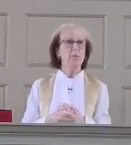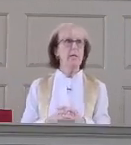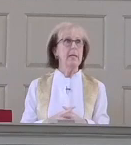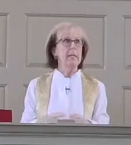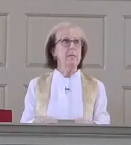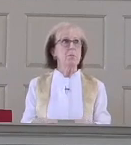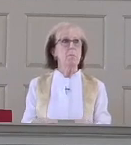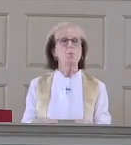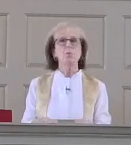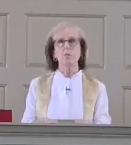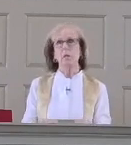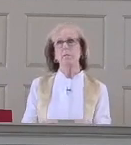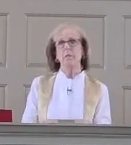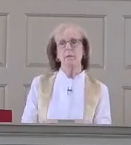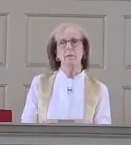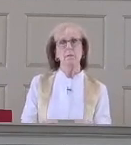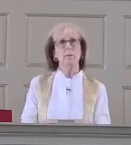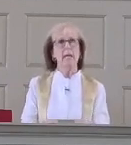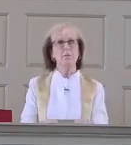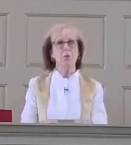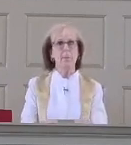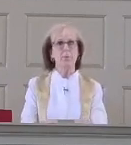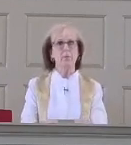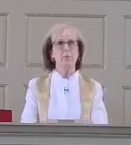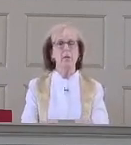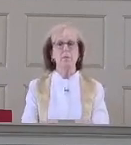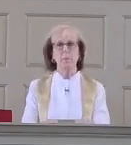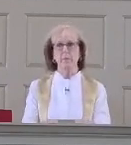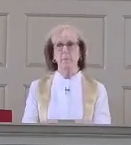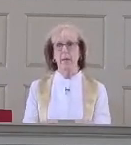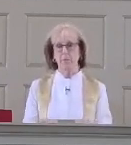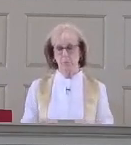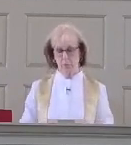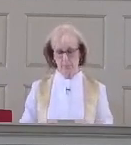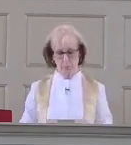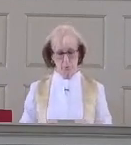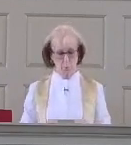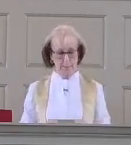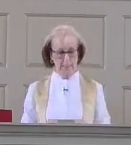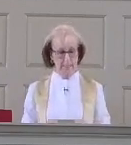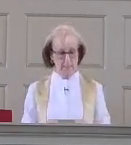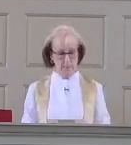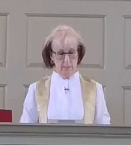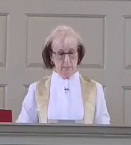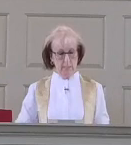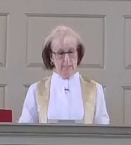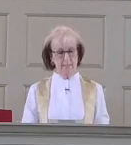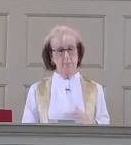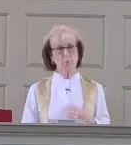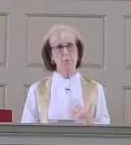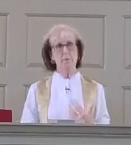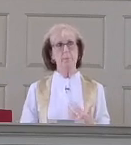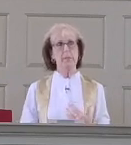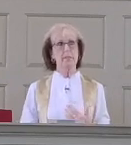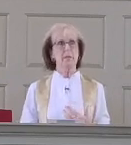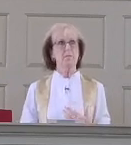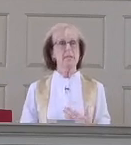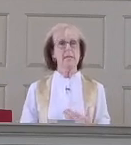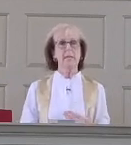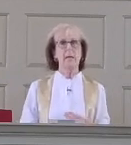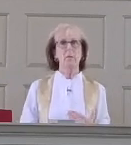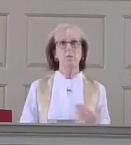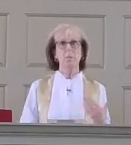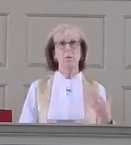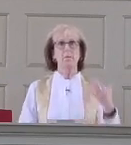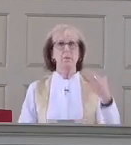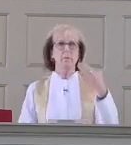Our scripture today is most of the last chapter of the Gospel of Matthew, chapter 28. And I say most of it because I've